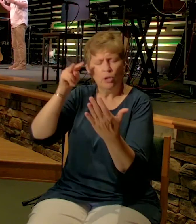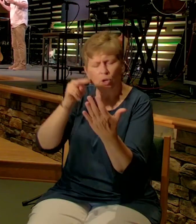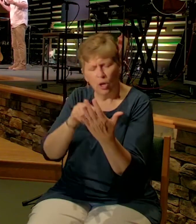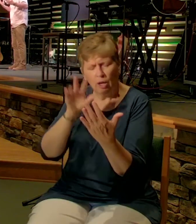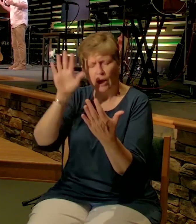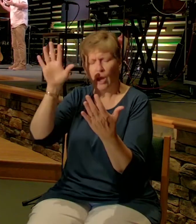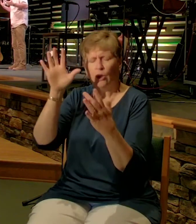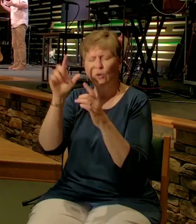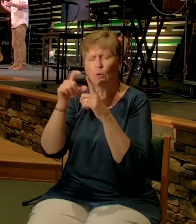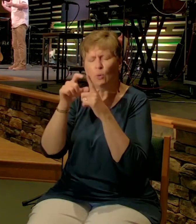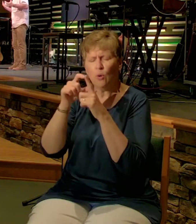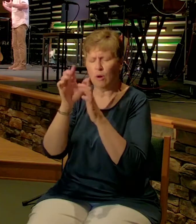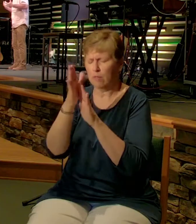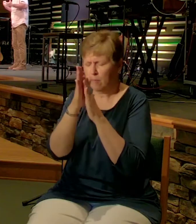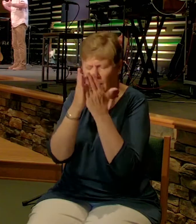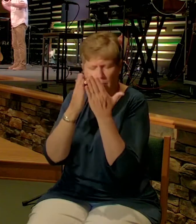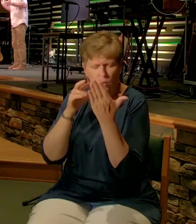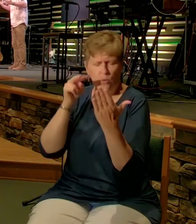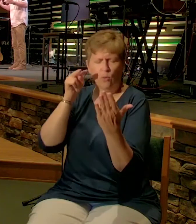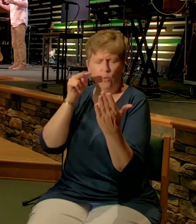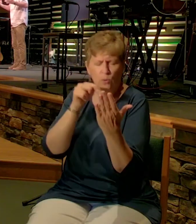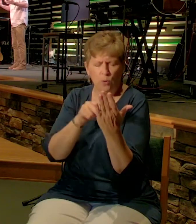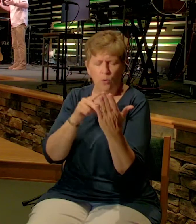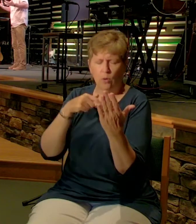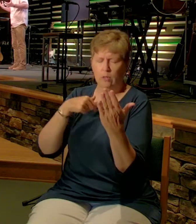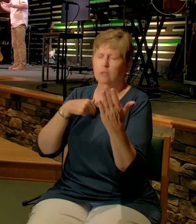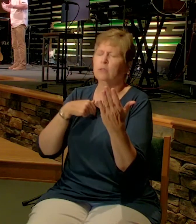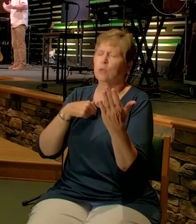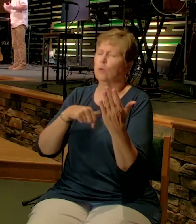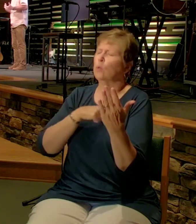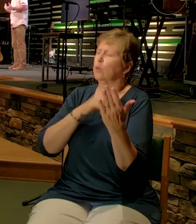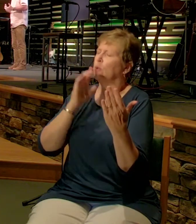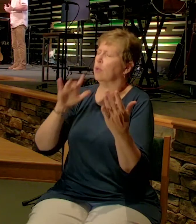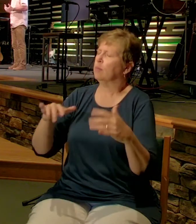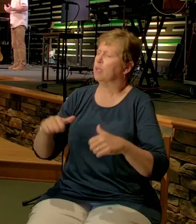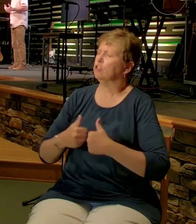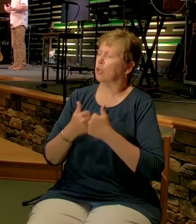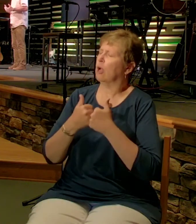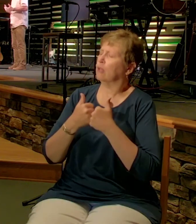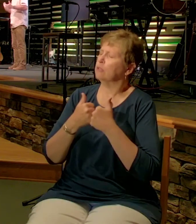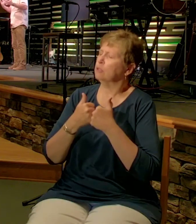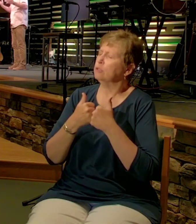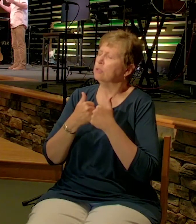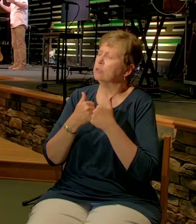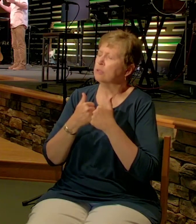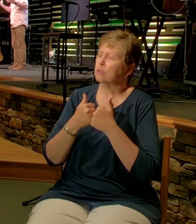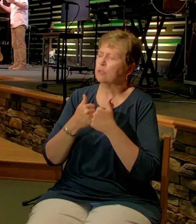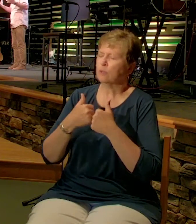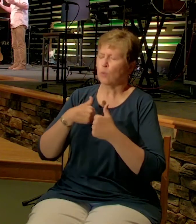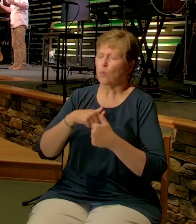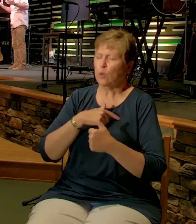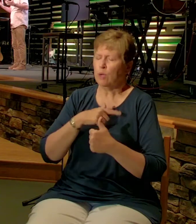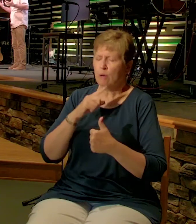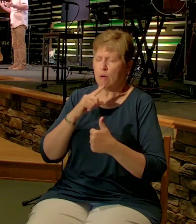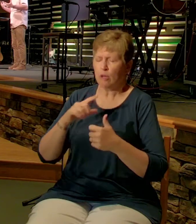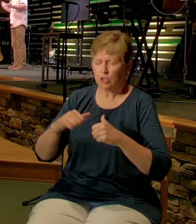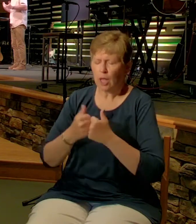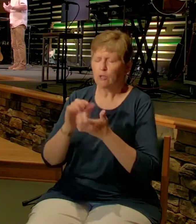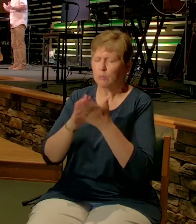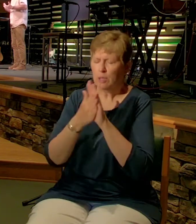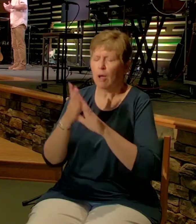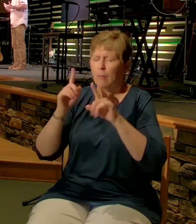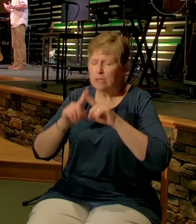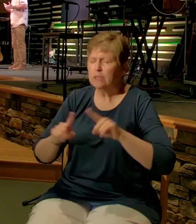word, Lord, where we're going to be challenged to be a different people, where